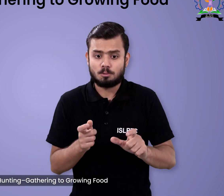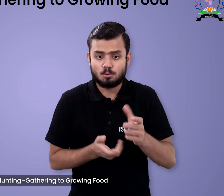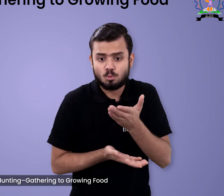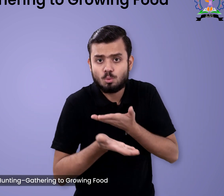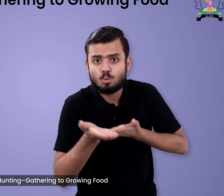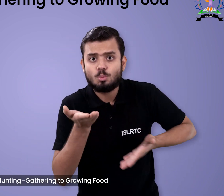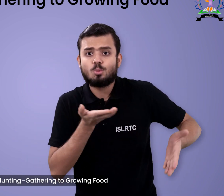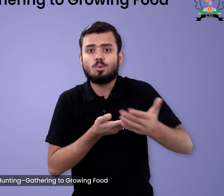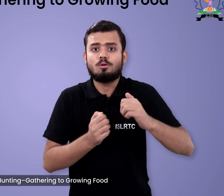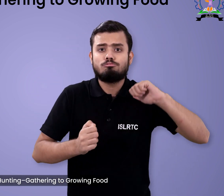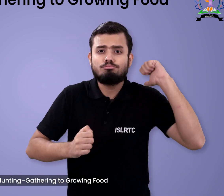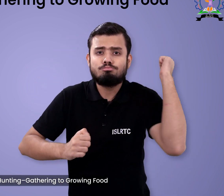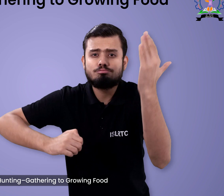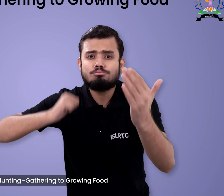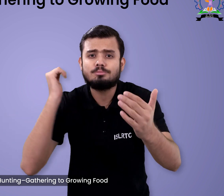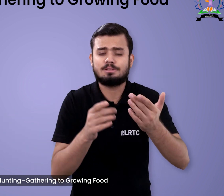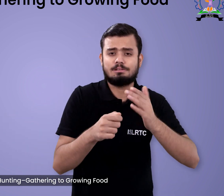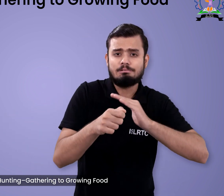From hunting, gathering to growing food.